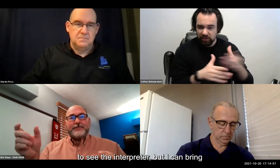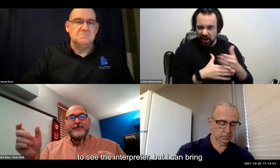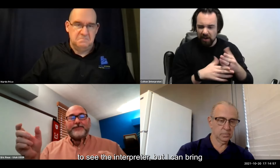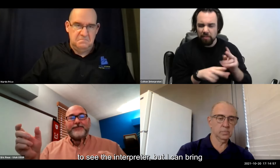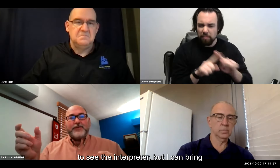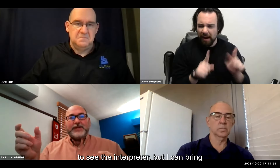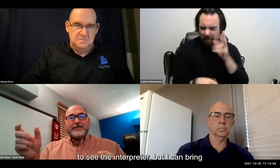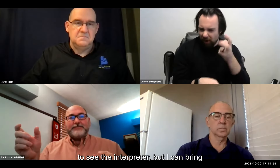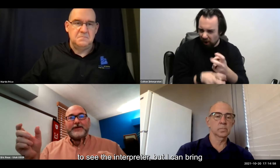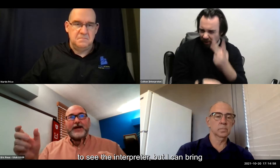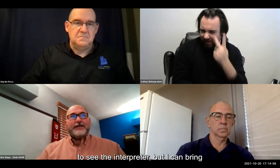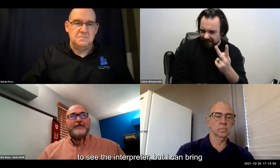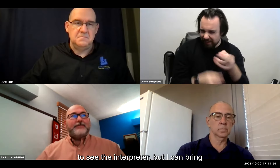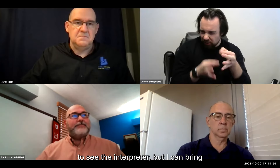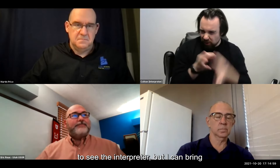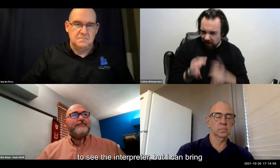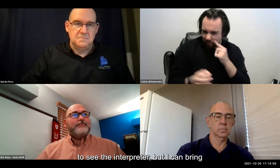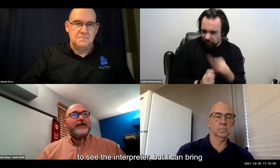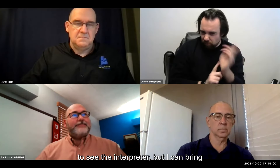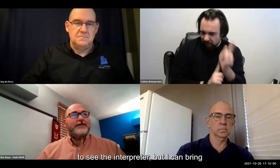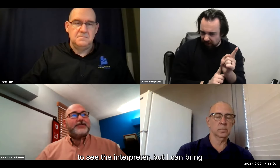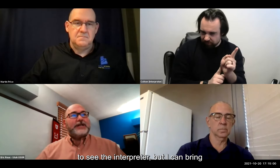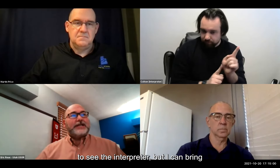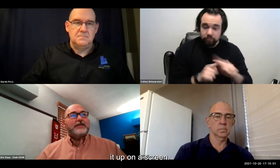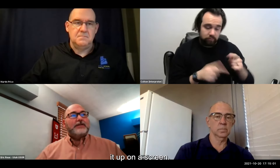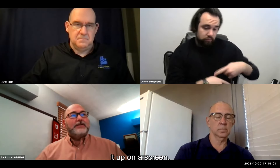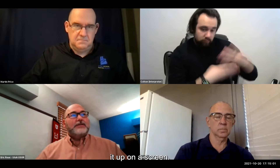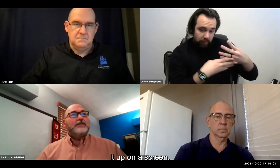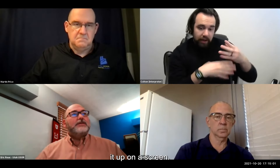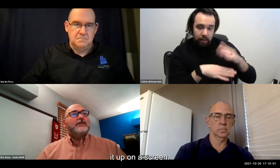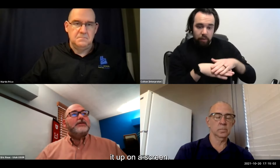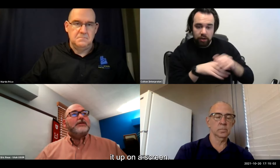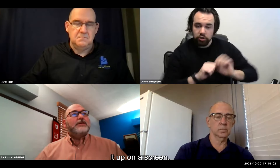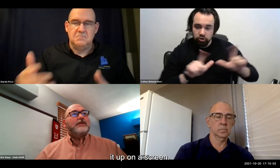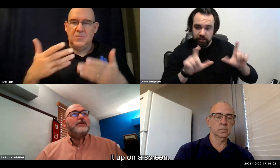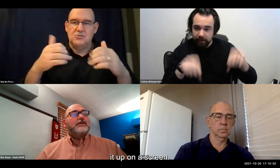the interpreter for a few minutes, but I can bring it up on a screen.